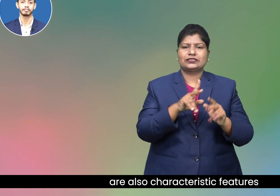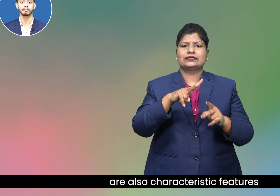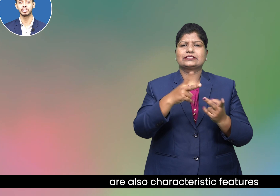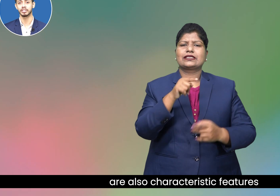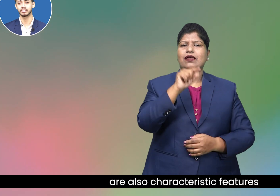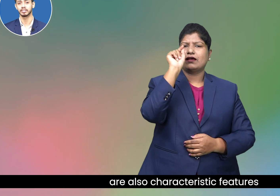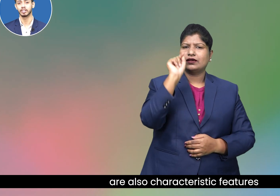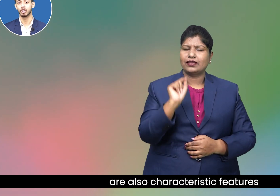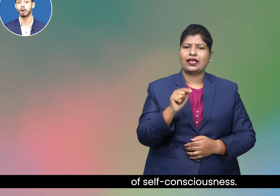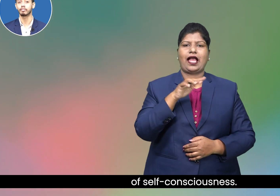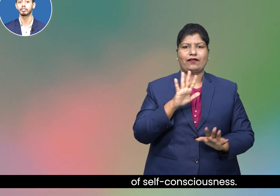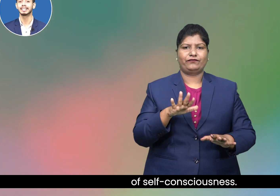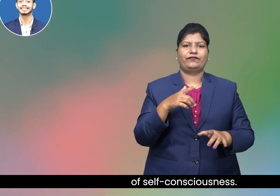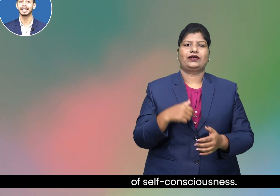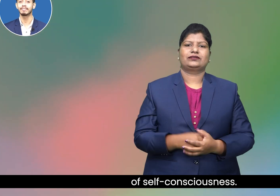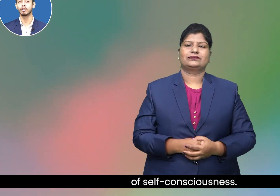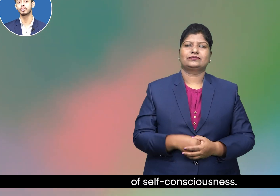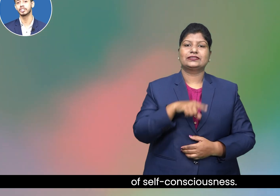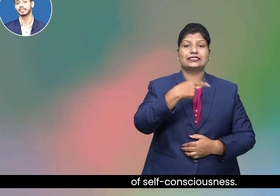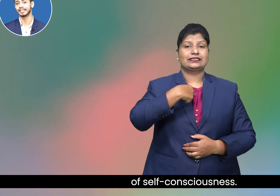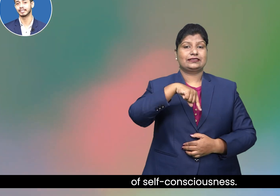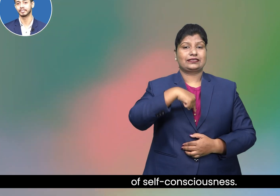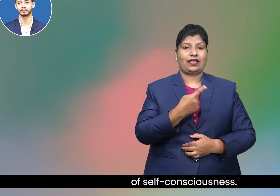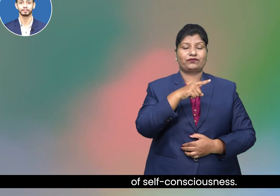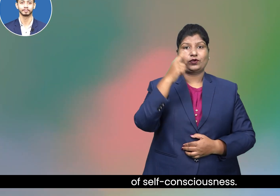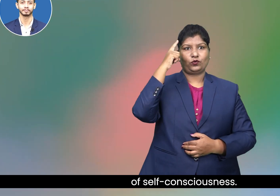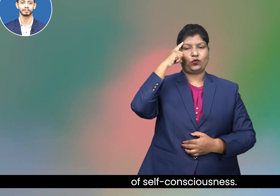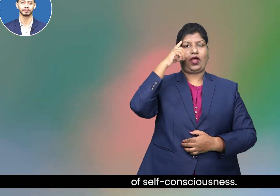characteristic features of self-consciousness.